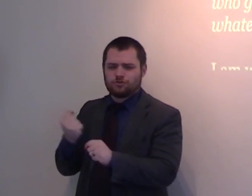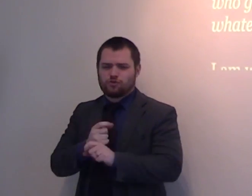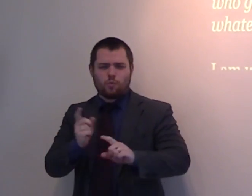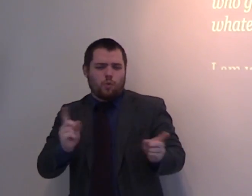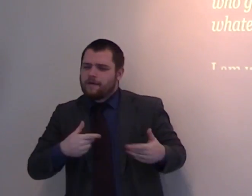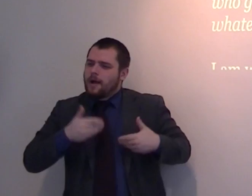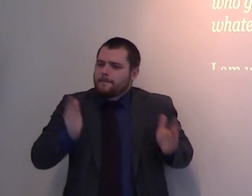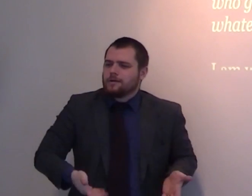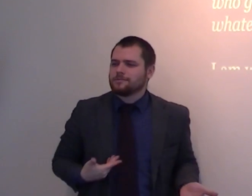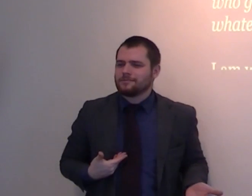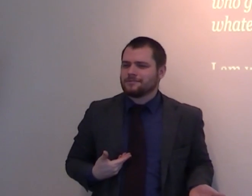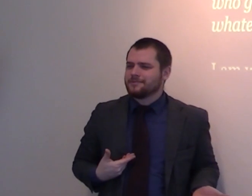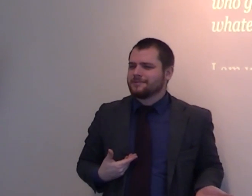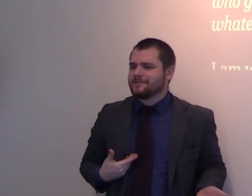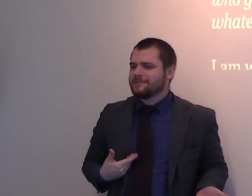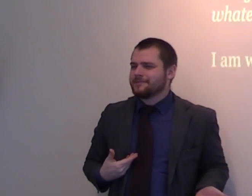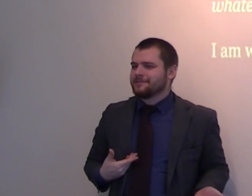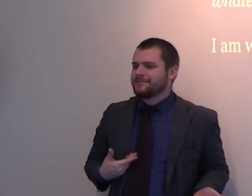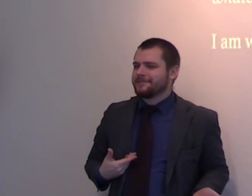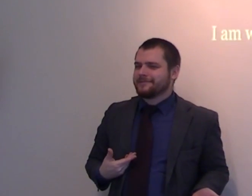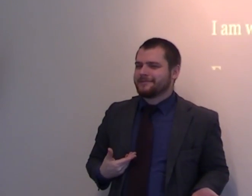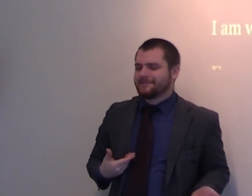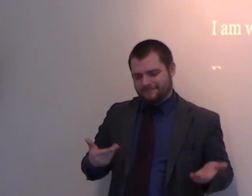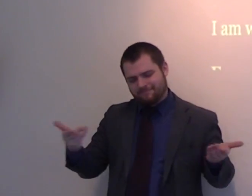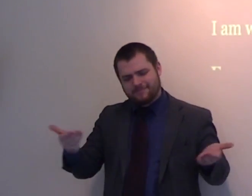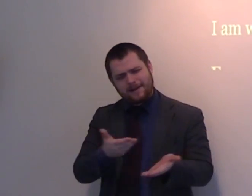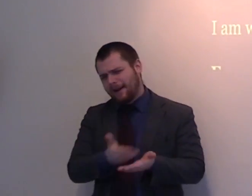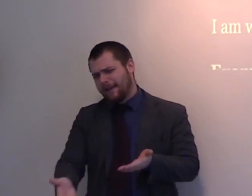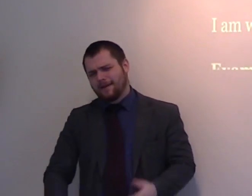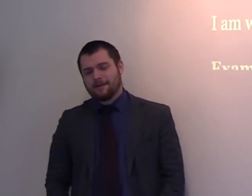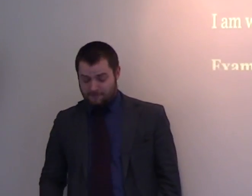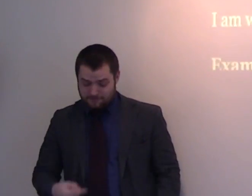do." End quote. I am weak,